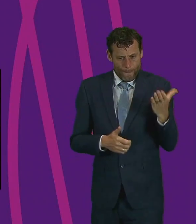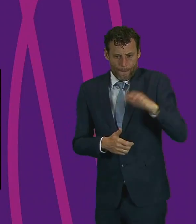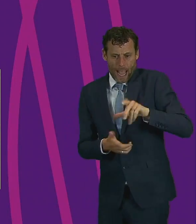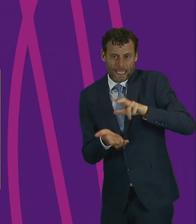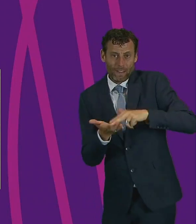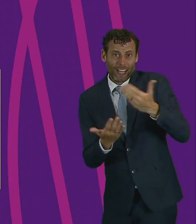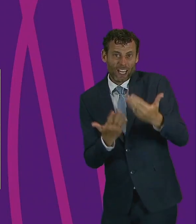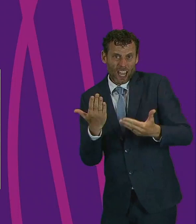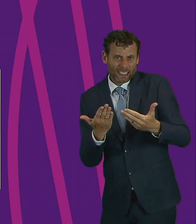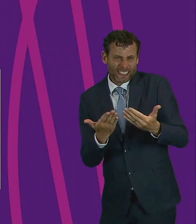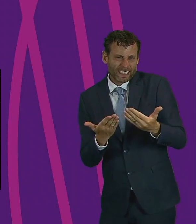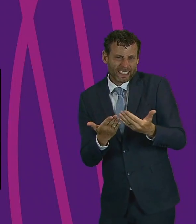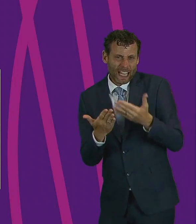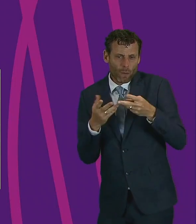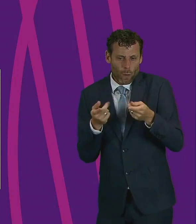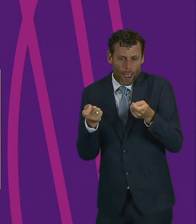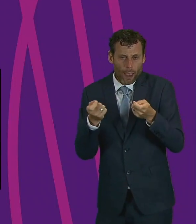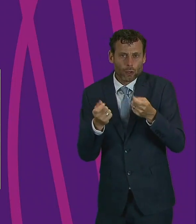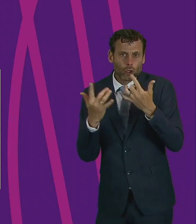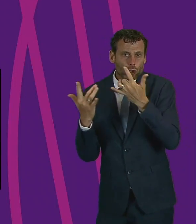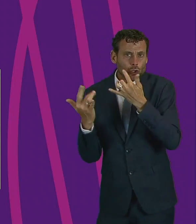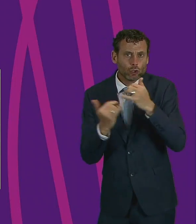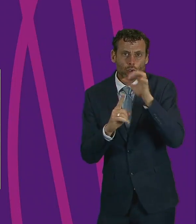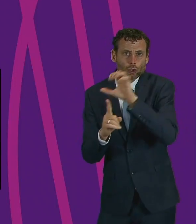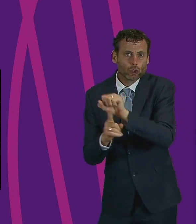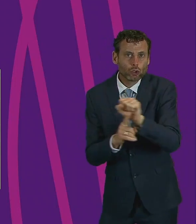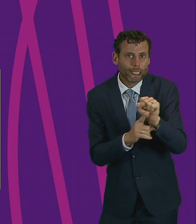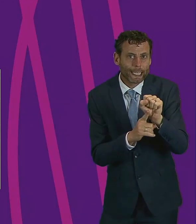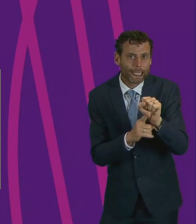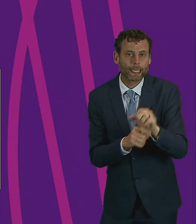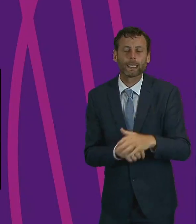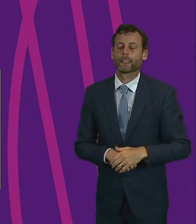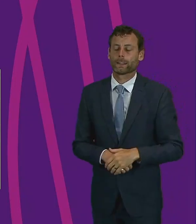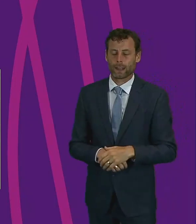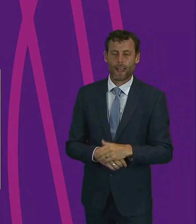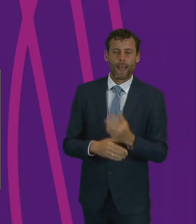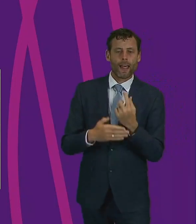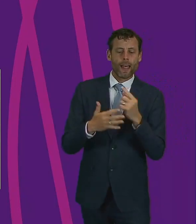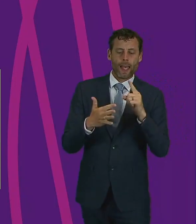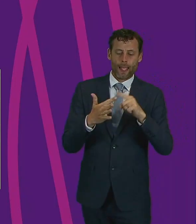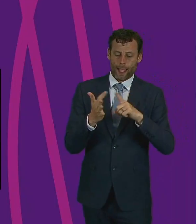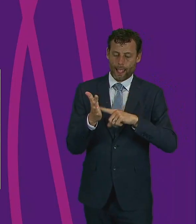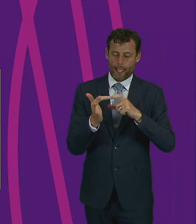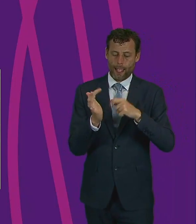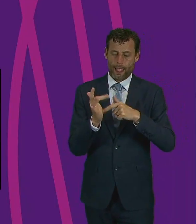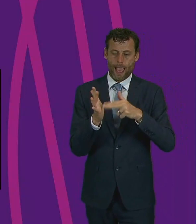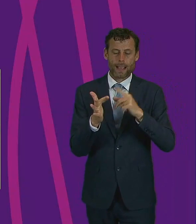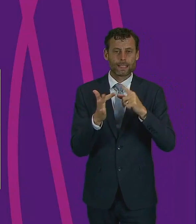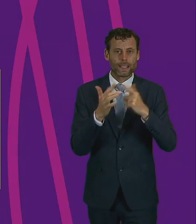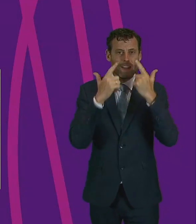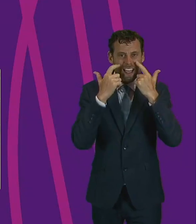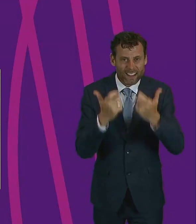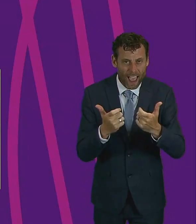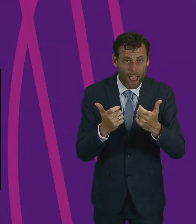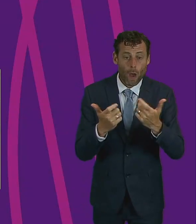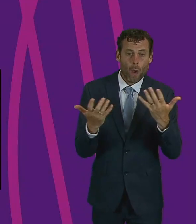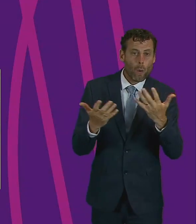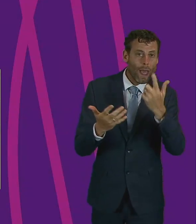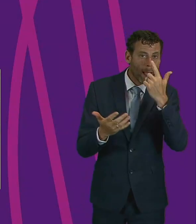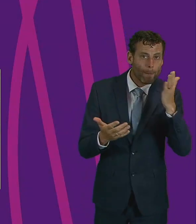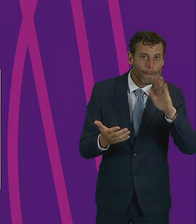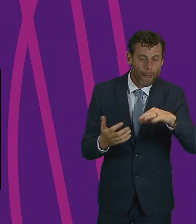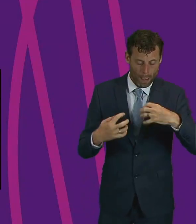screening, much as has been said already. Elective care, where we can start that, cardiovascular work,